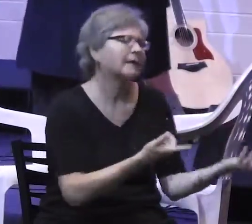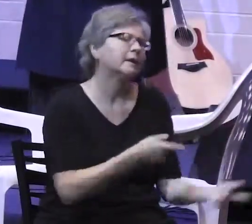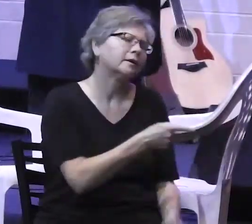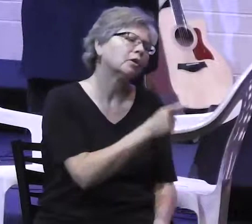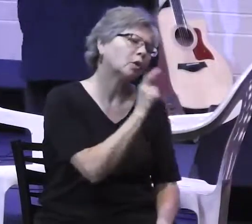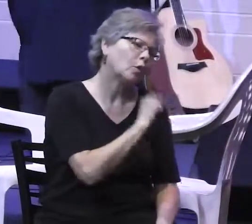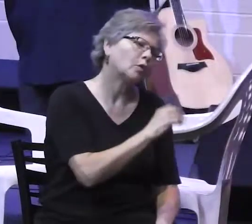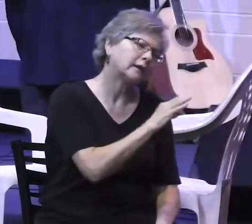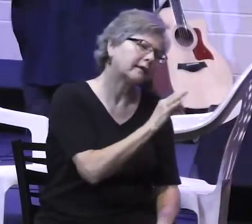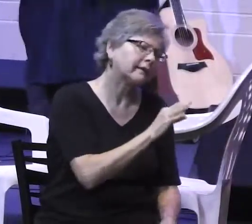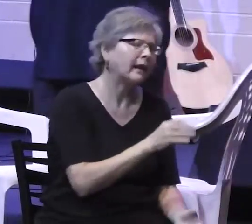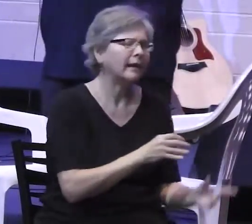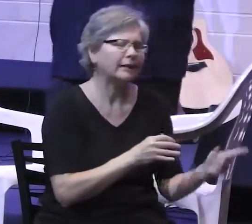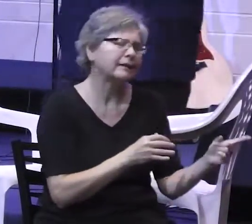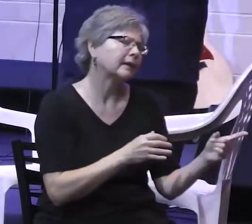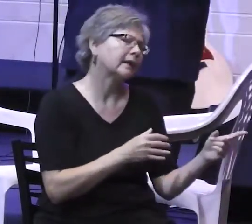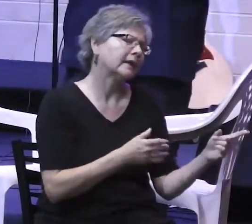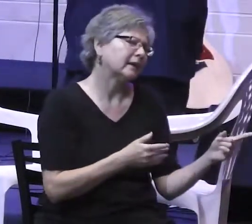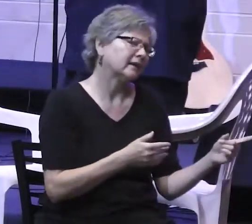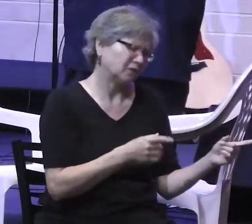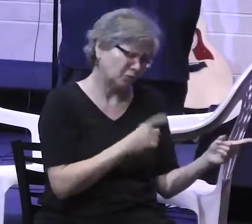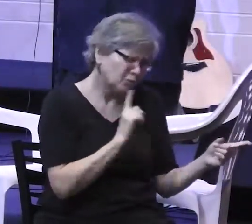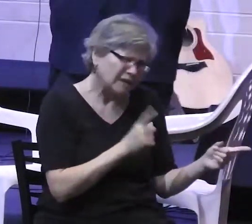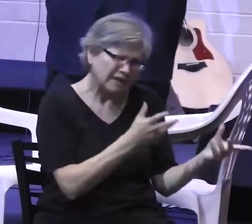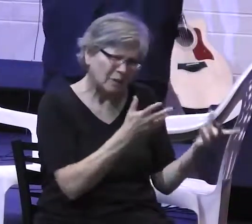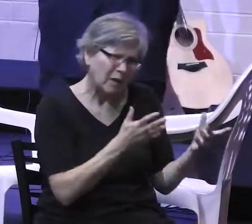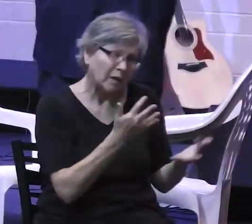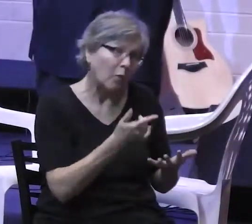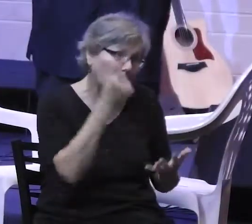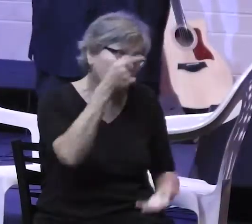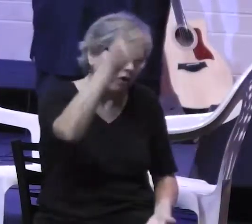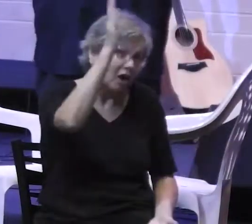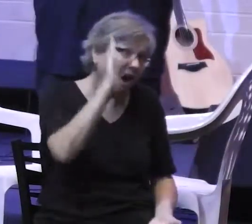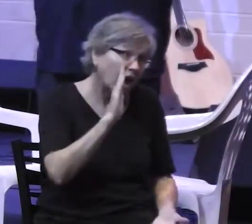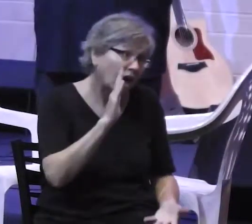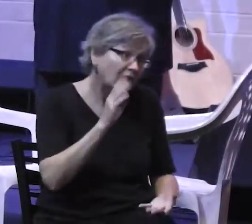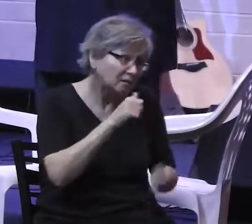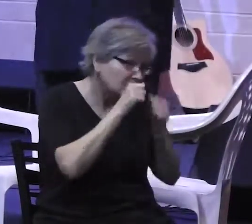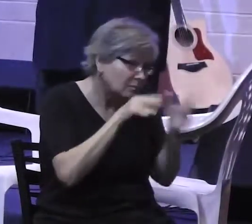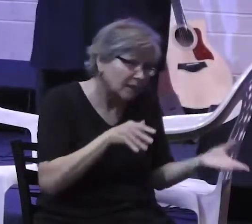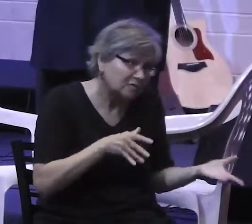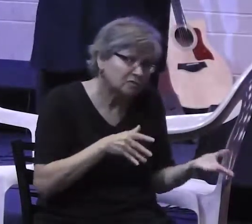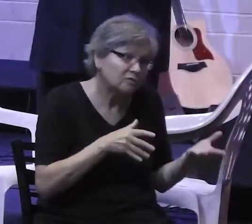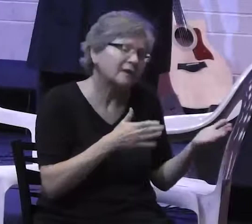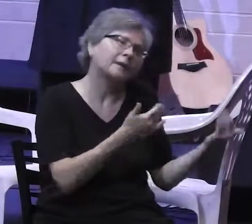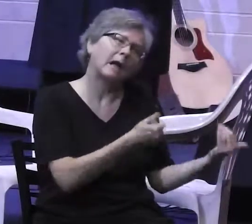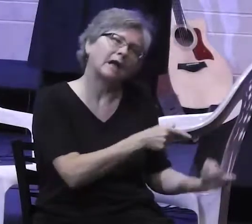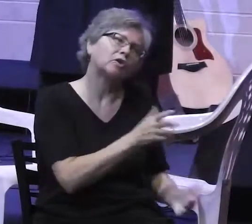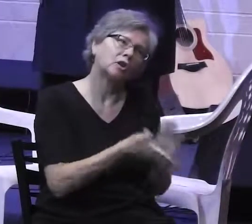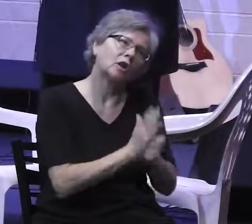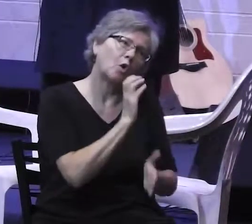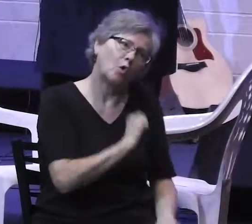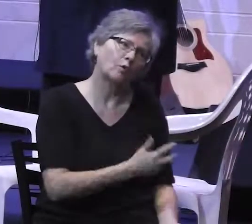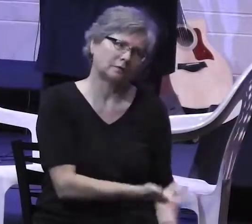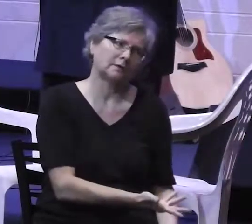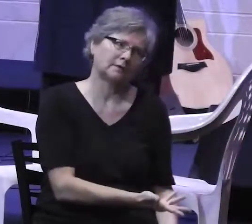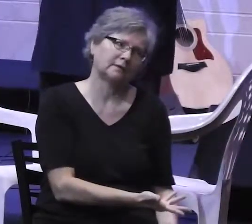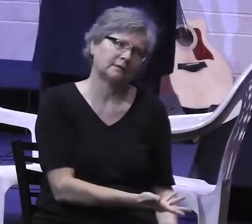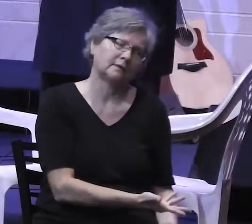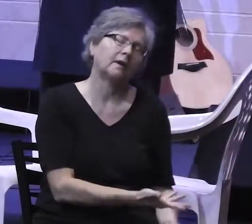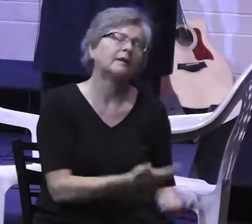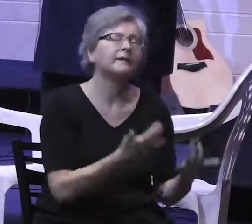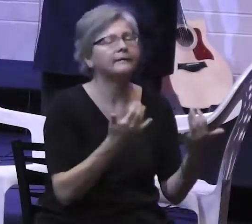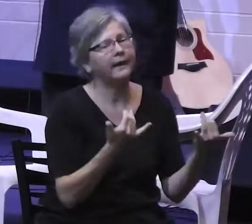years old or whatever it was, 90, I guess he was at the time. Do you really want to wait that long? I mean, come on, you're getting old there, Pops. How about we take